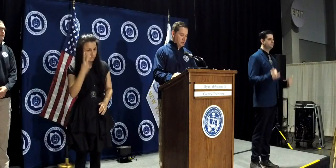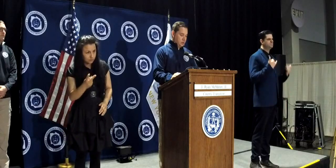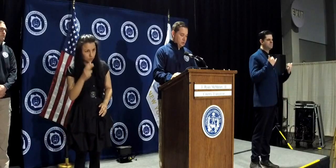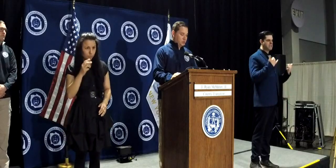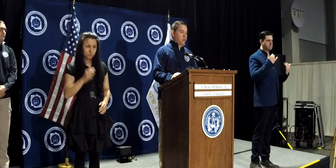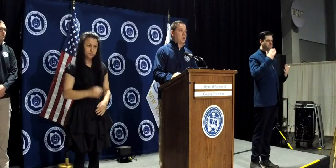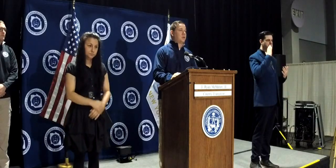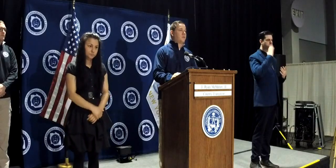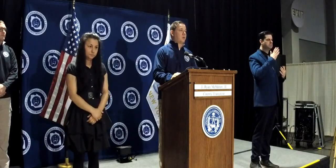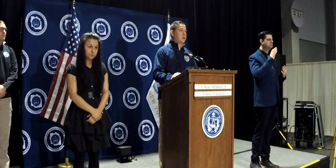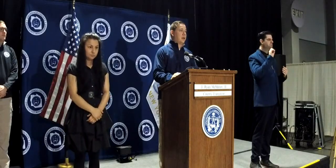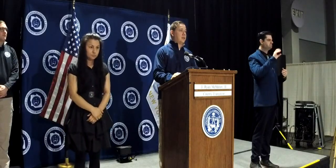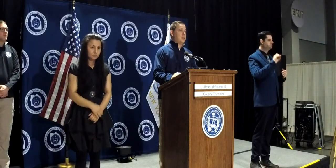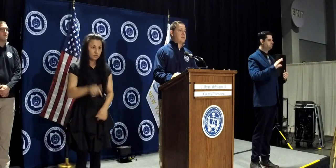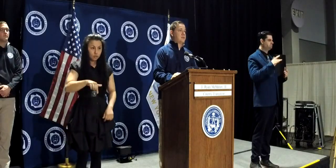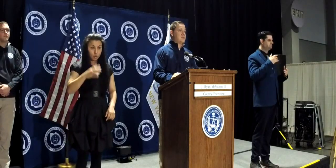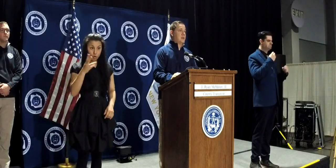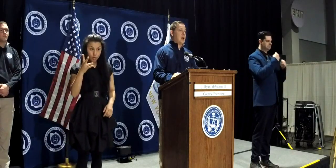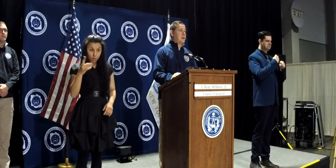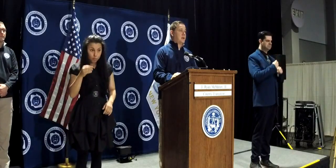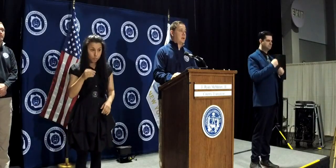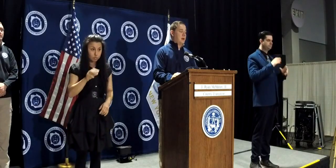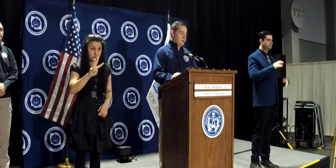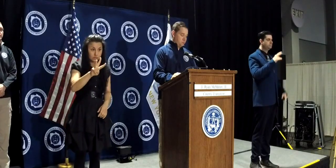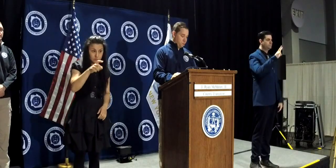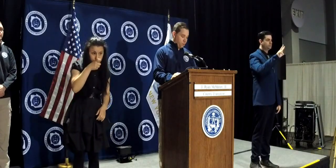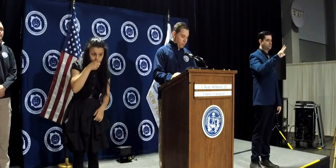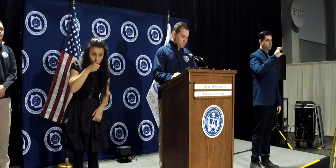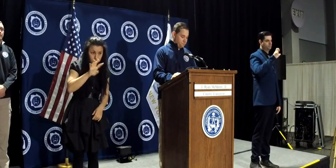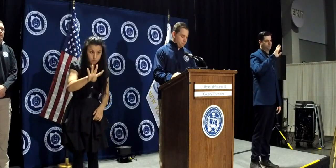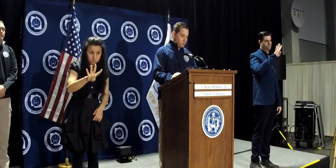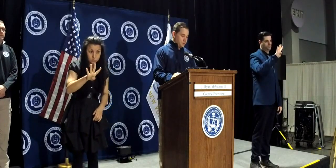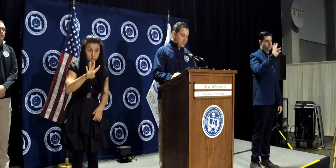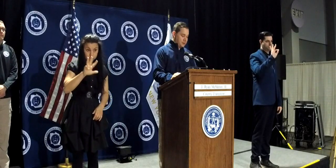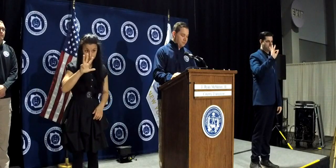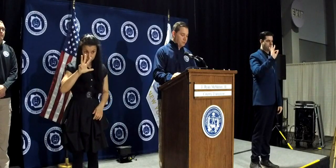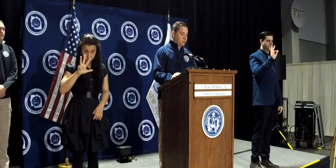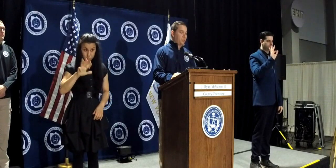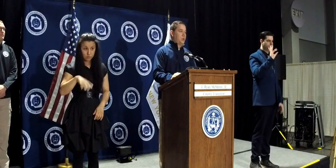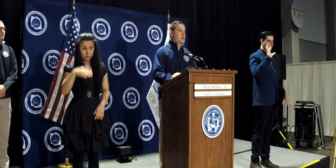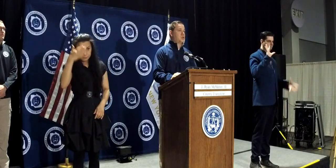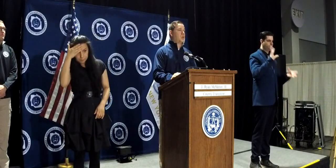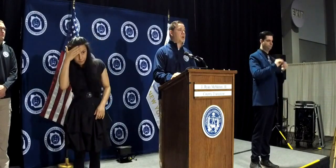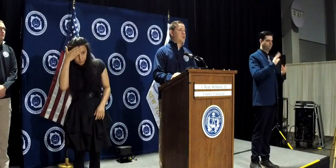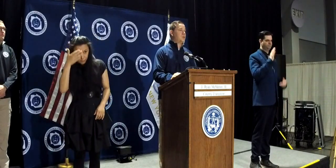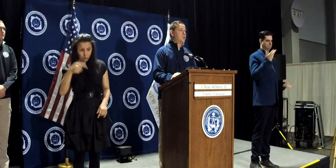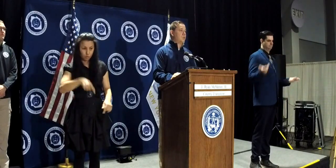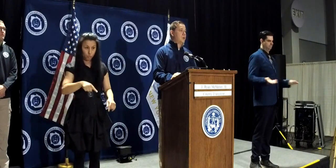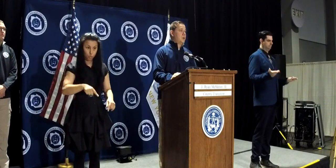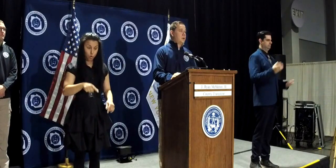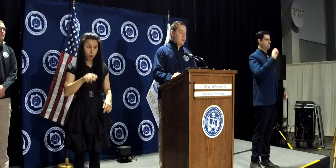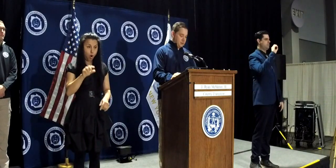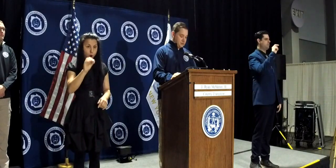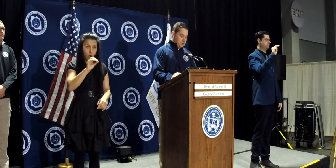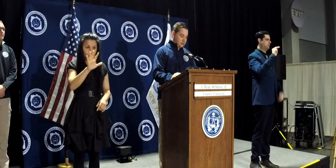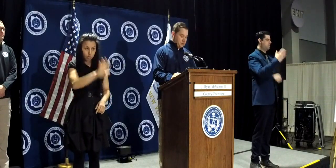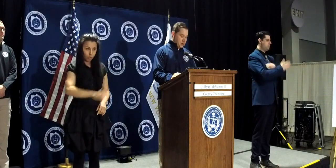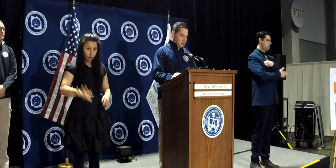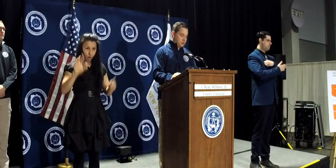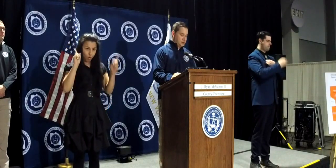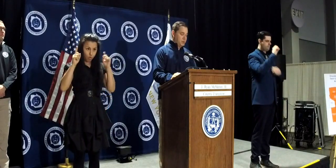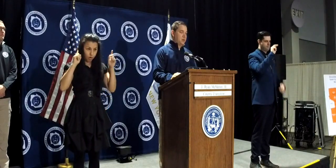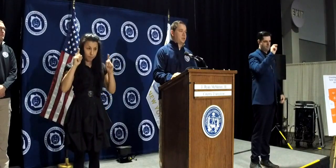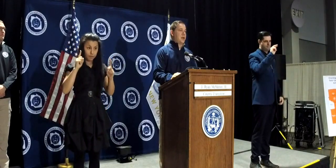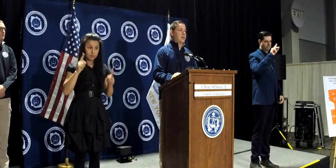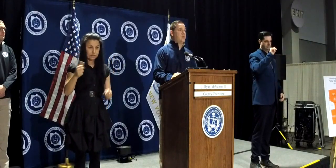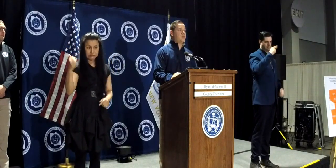have 349 cases in Onondaga County. That's up from 322 cases yesterday.